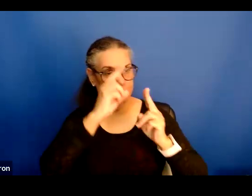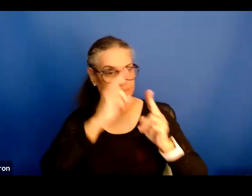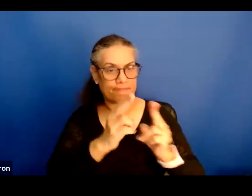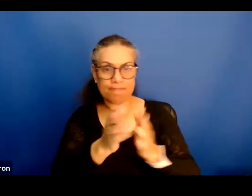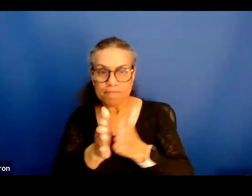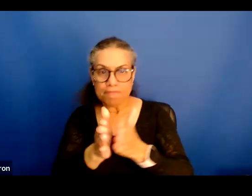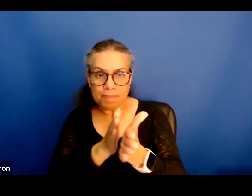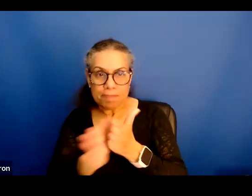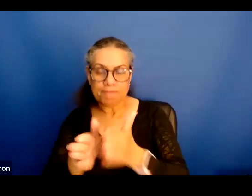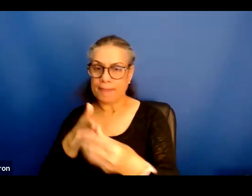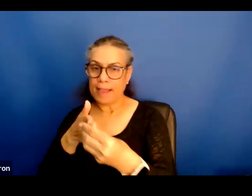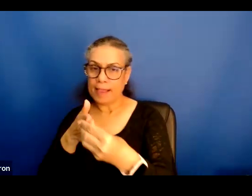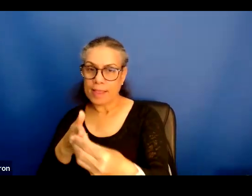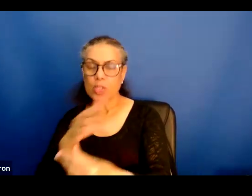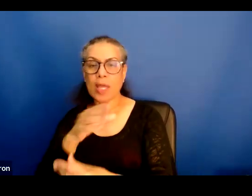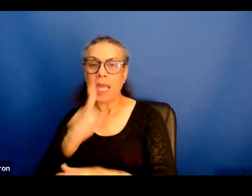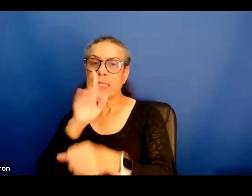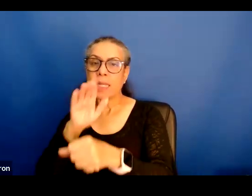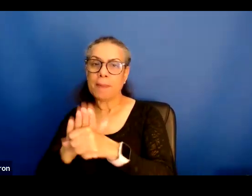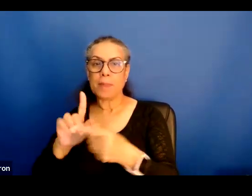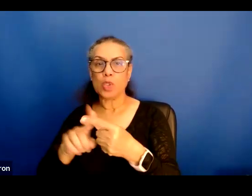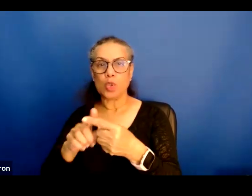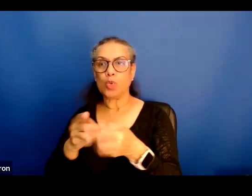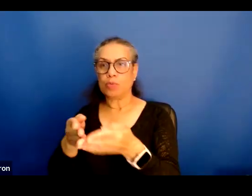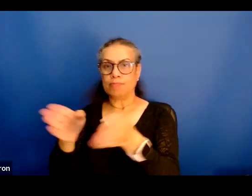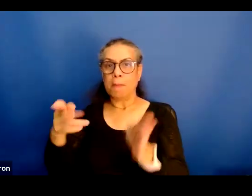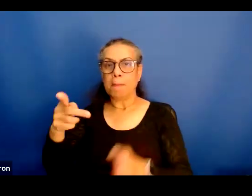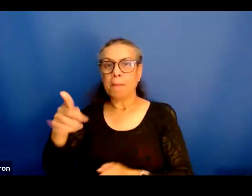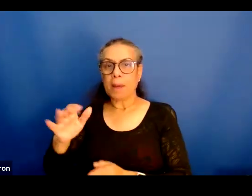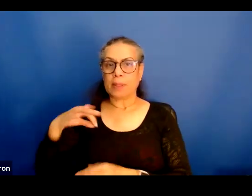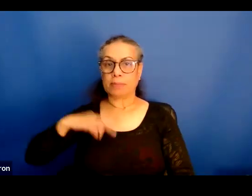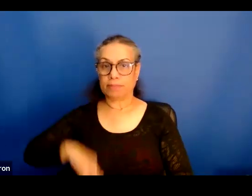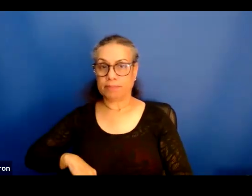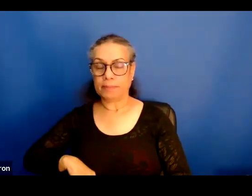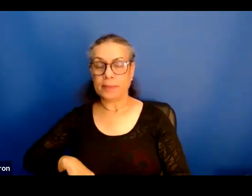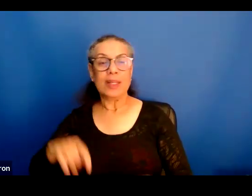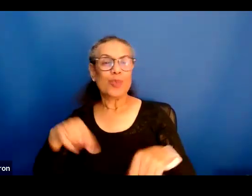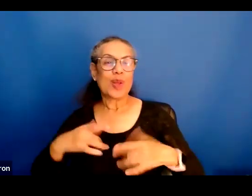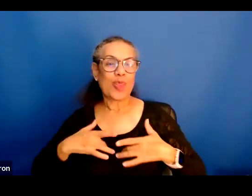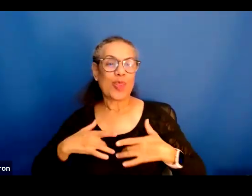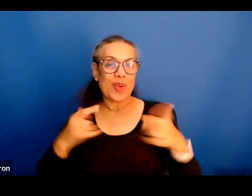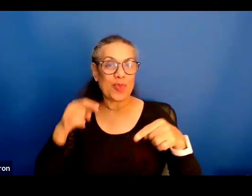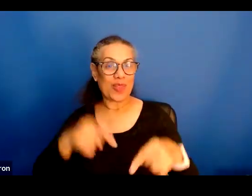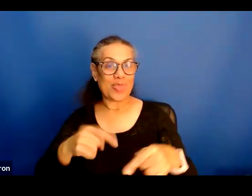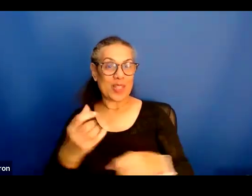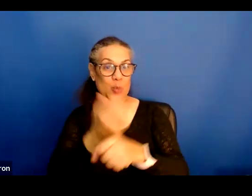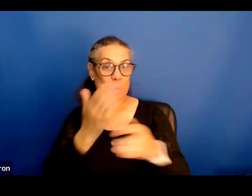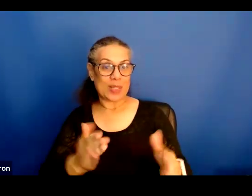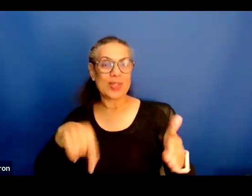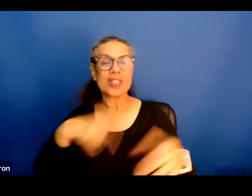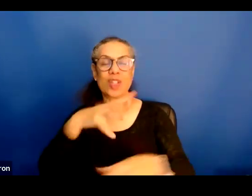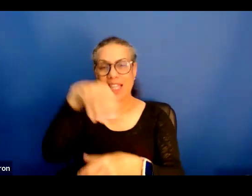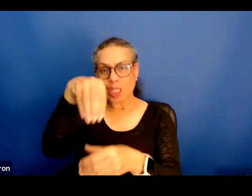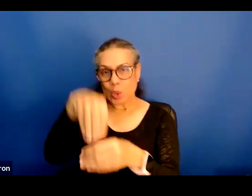initiative, leadership, and commitment to the public good. We're thrilled that one of this year's Shattuck recipients is an